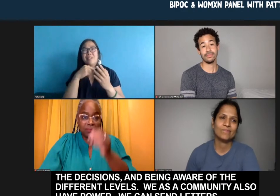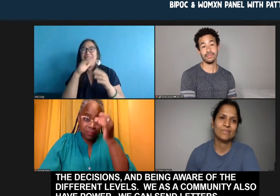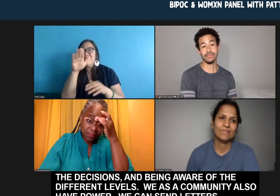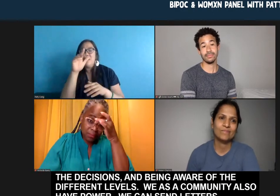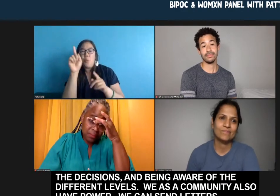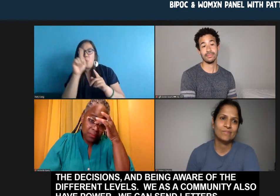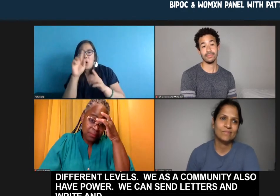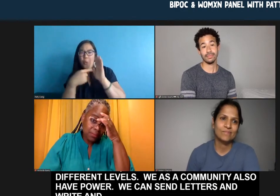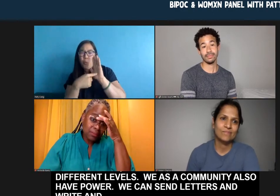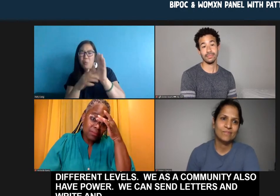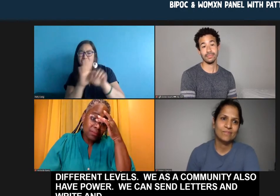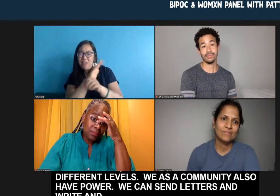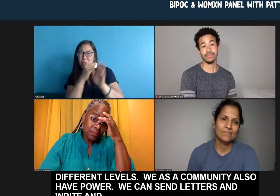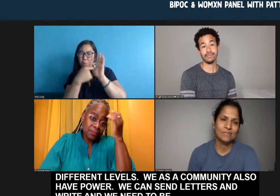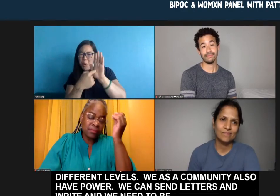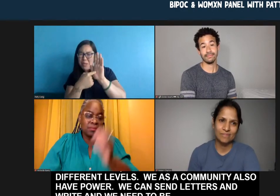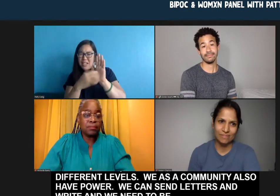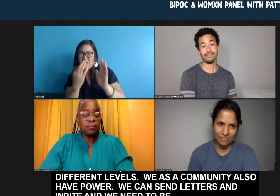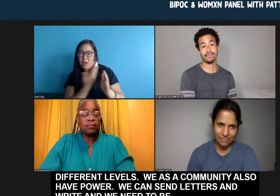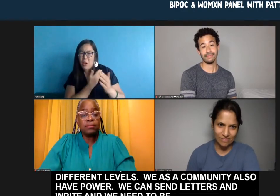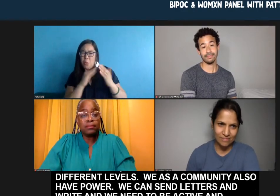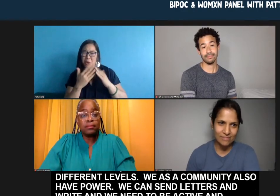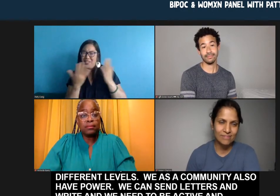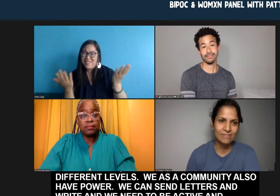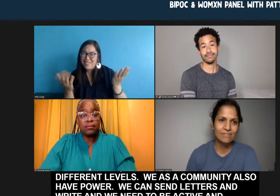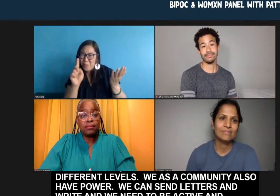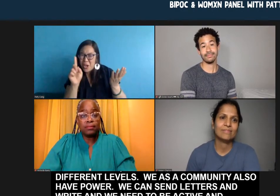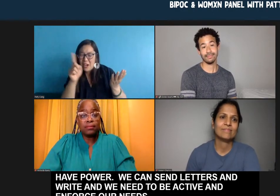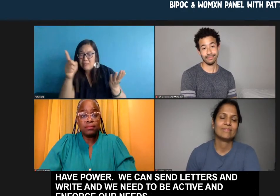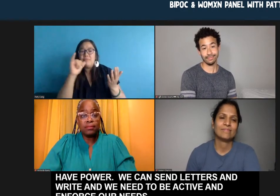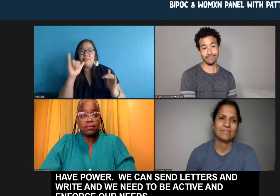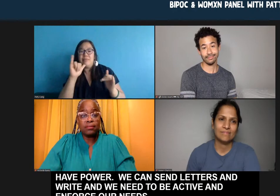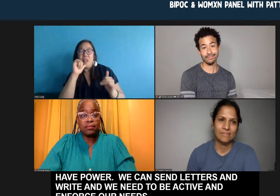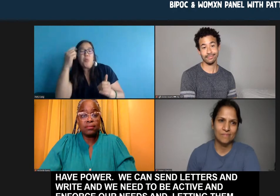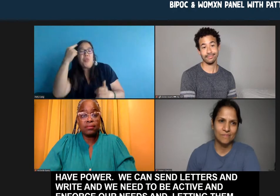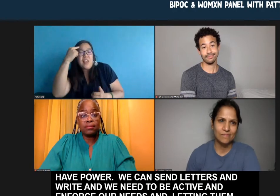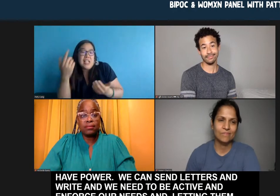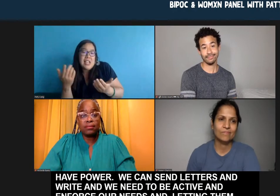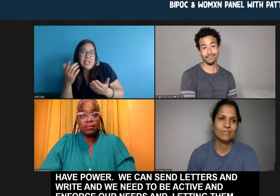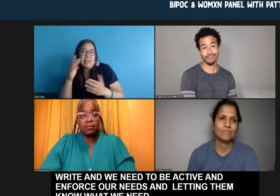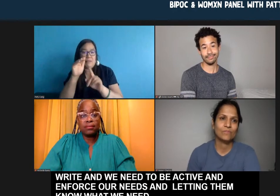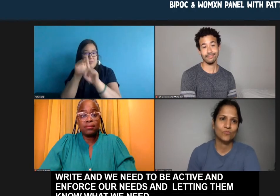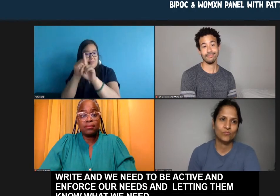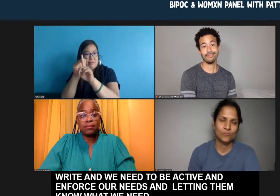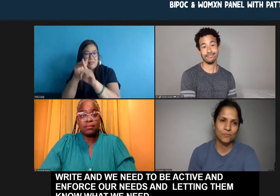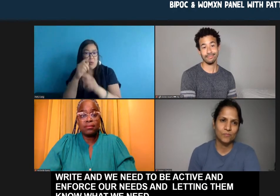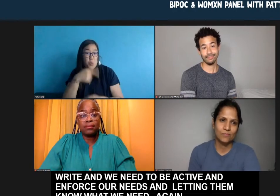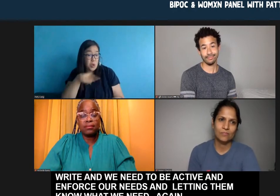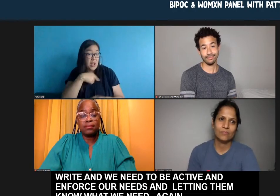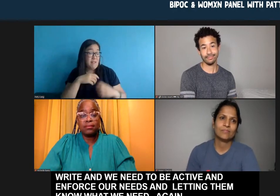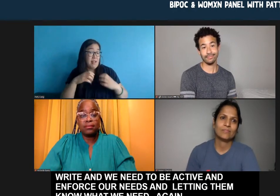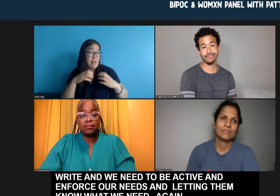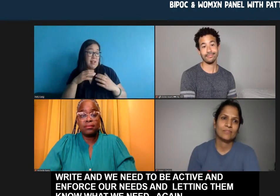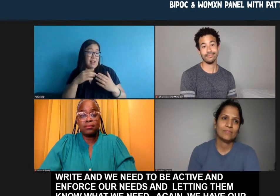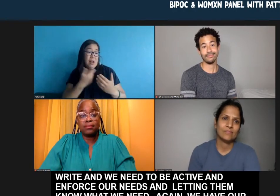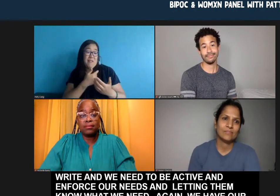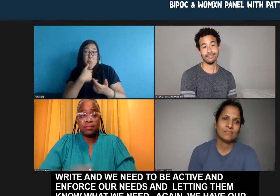and enforcing our needs and letting them know what we need. And again, that we have representation as a community. So